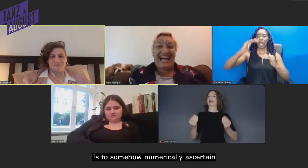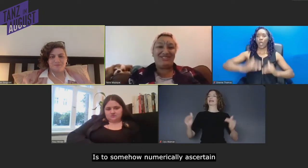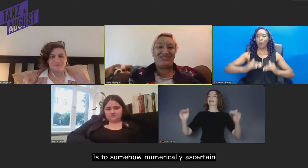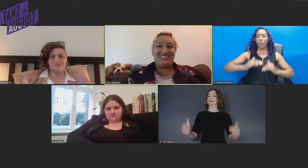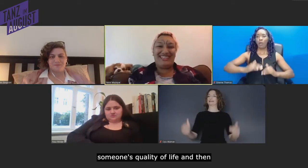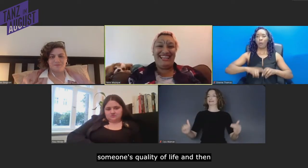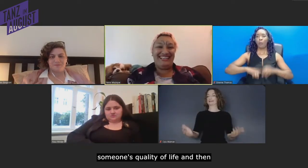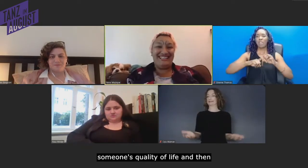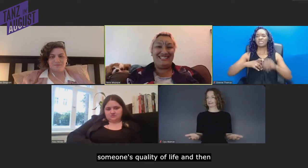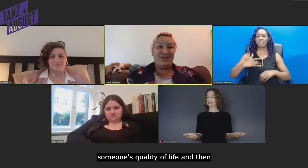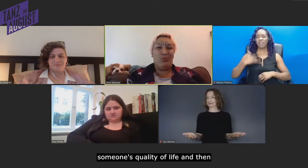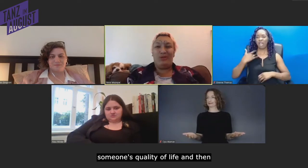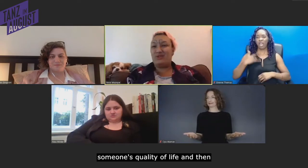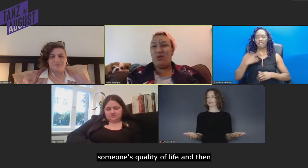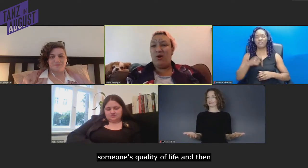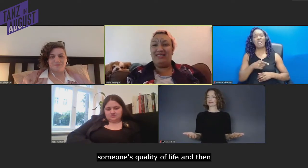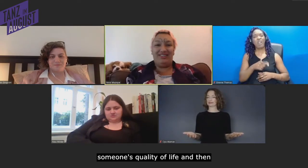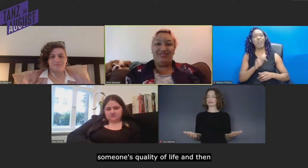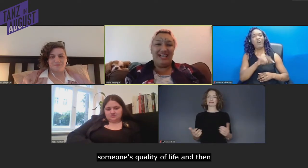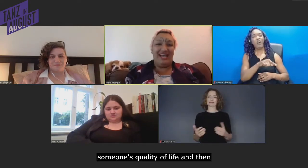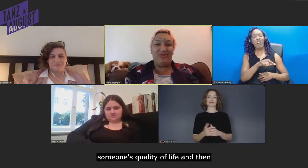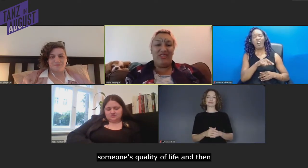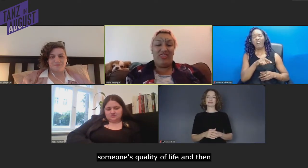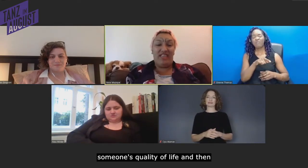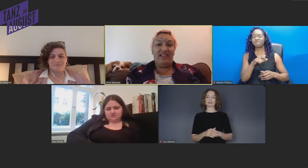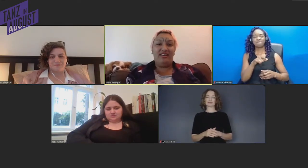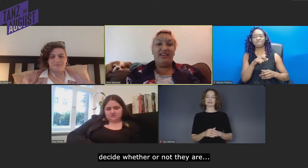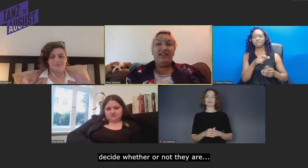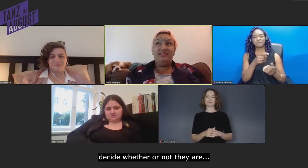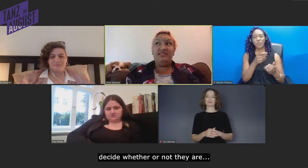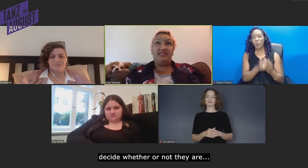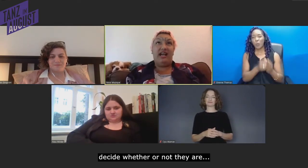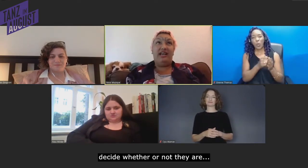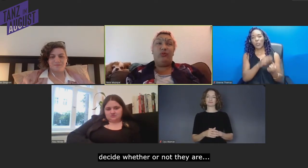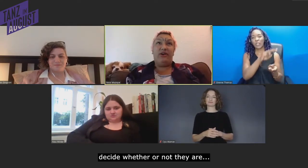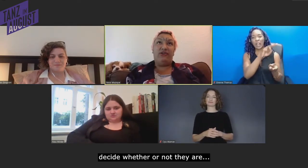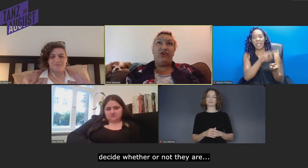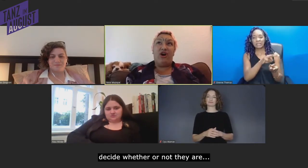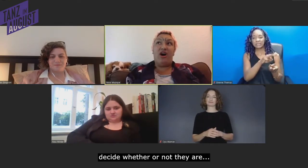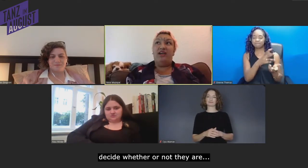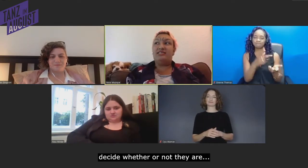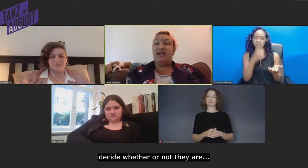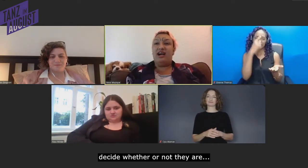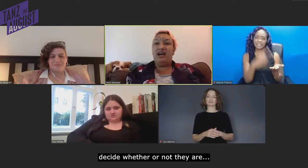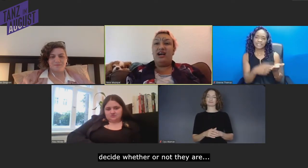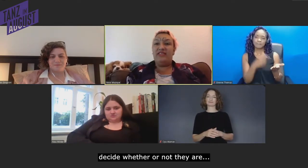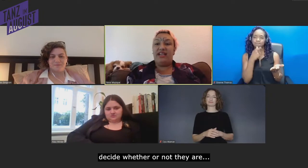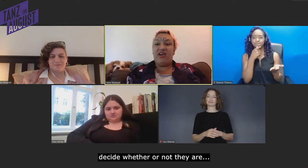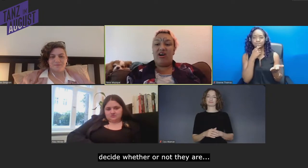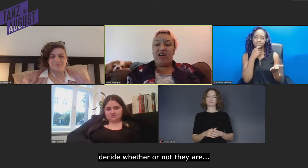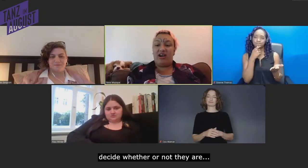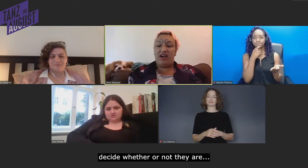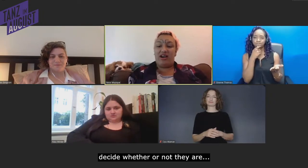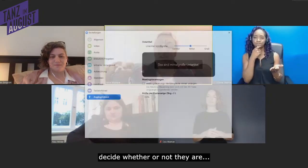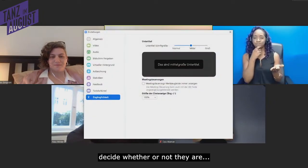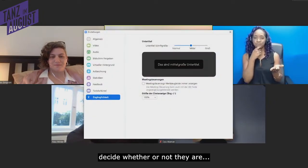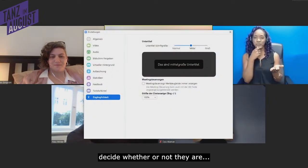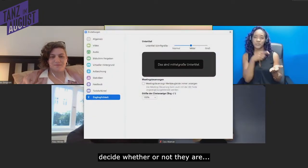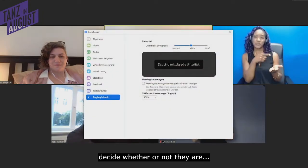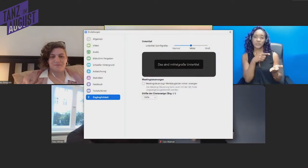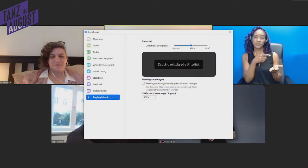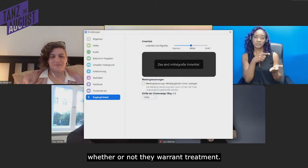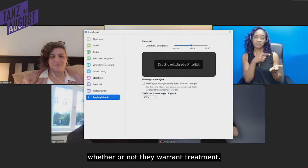numerically ascertain someone's quality of life and then decide whether or not they